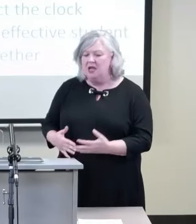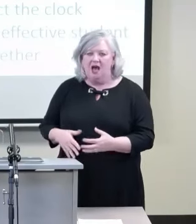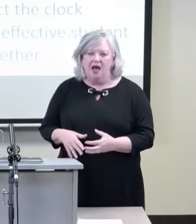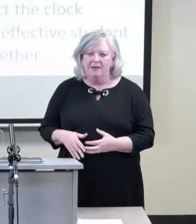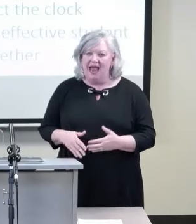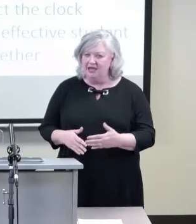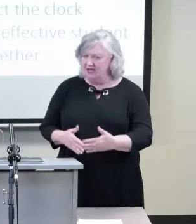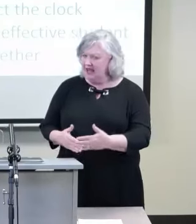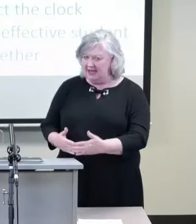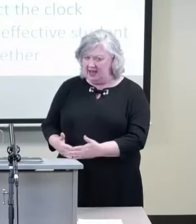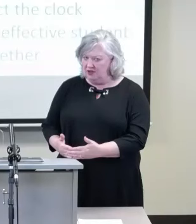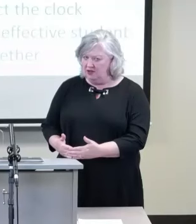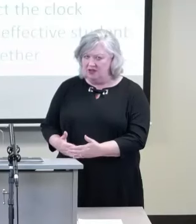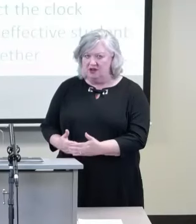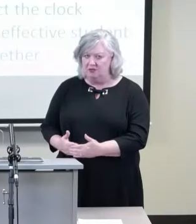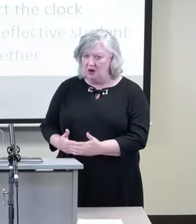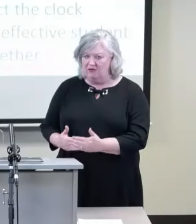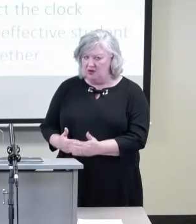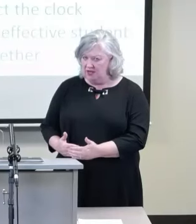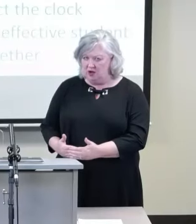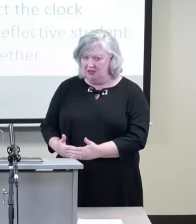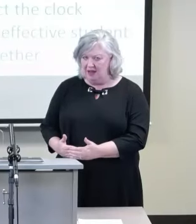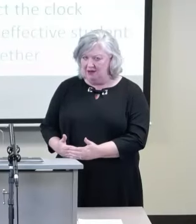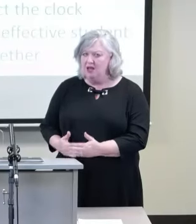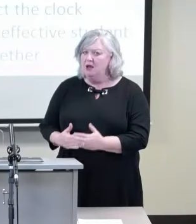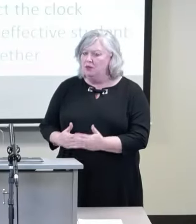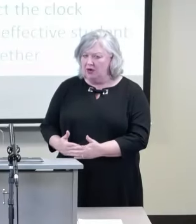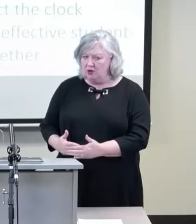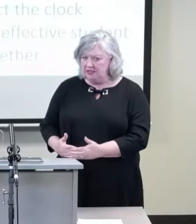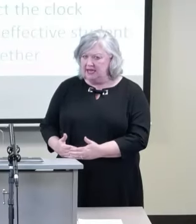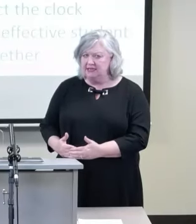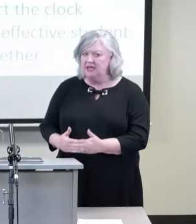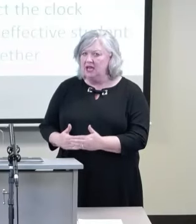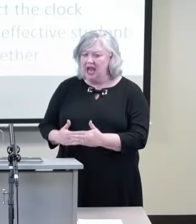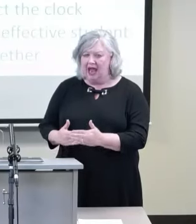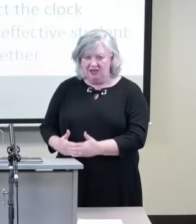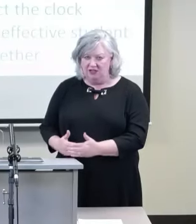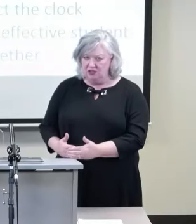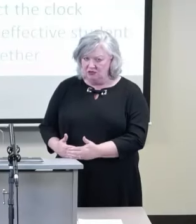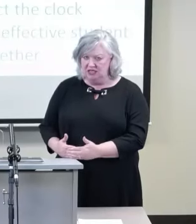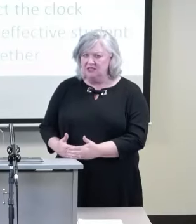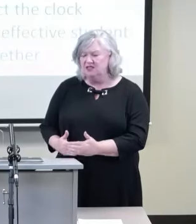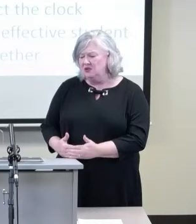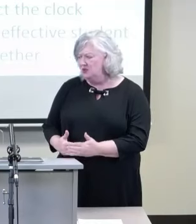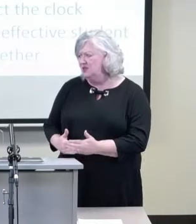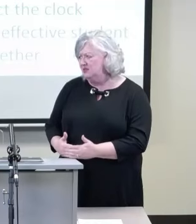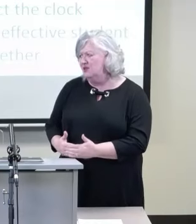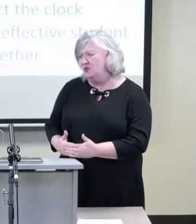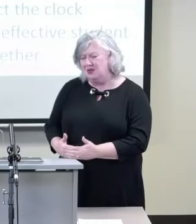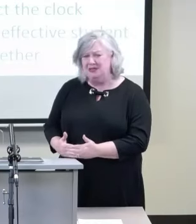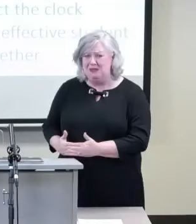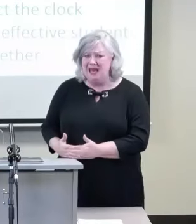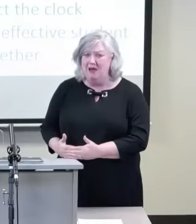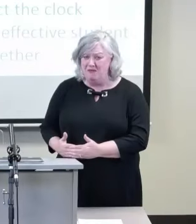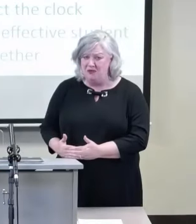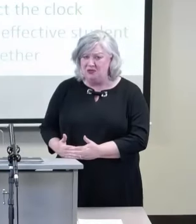do um and that calendar that dr bradford had talked about prioritizing having a to-do list those are things that are